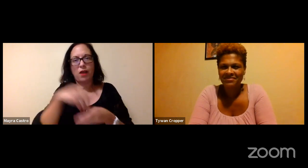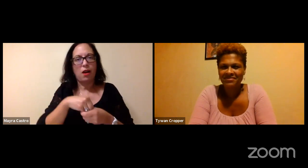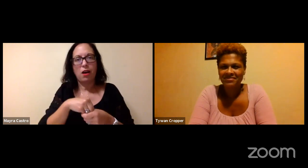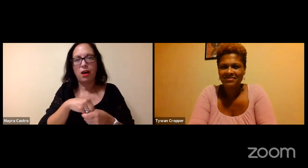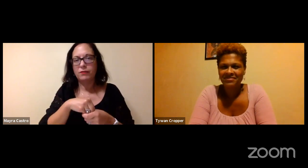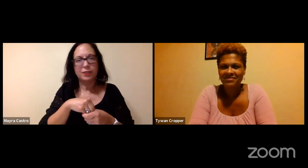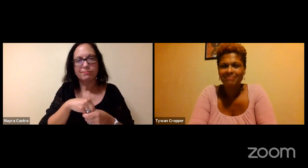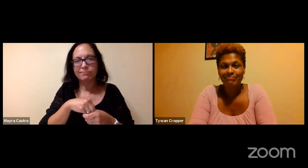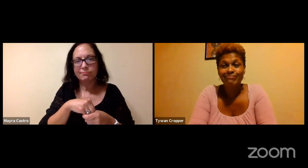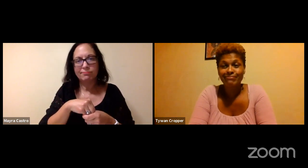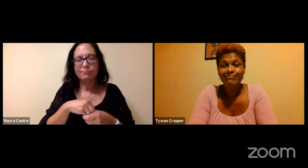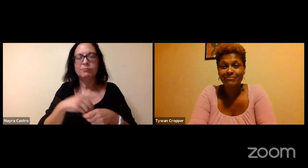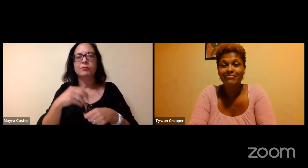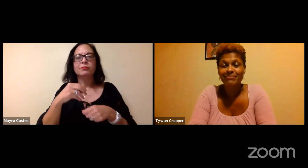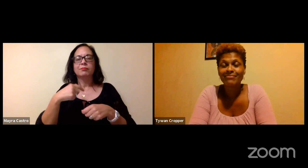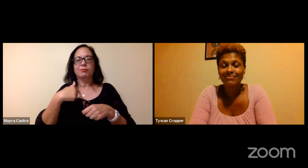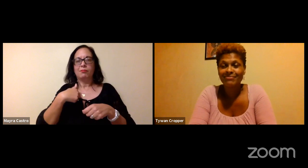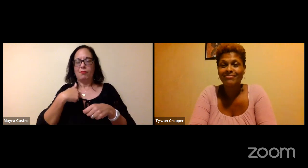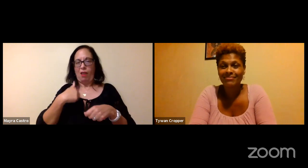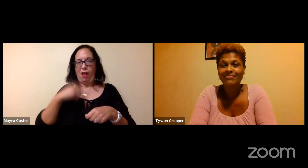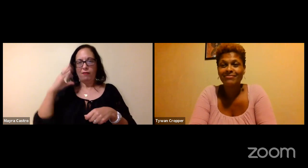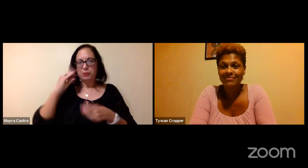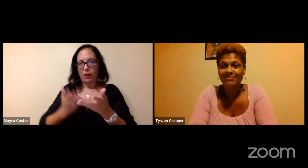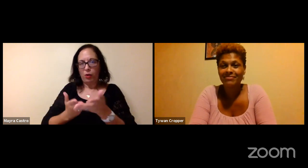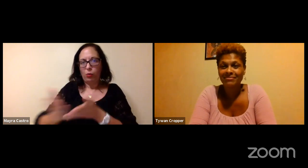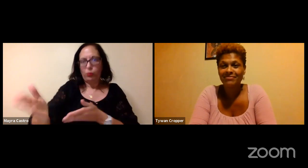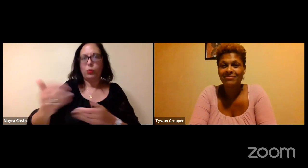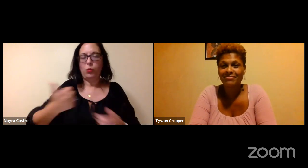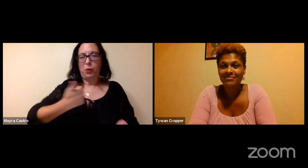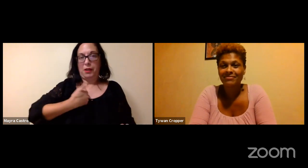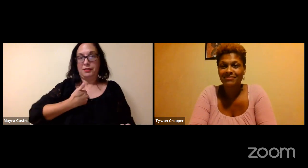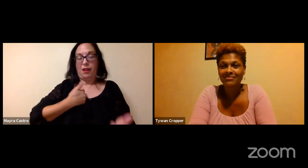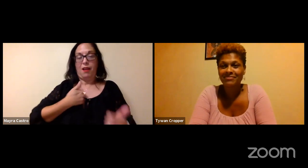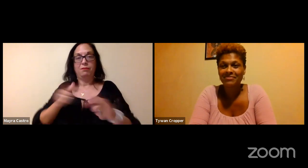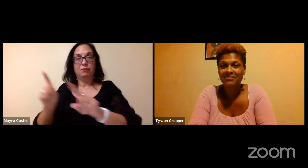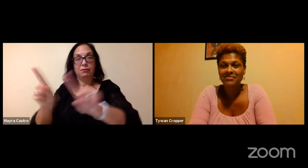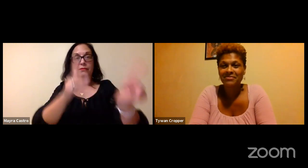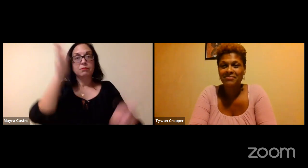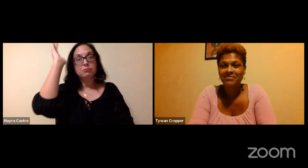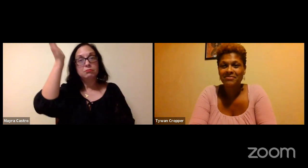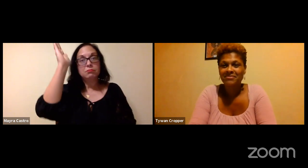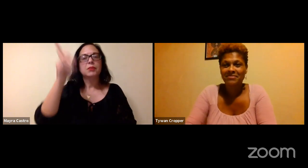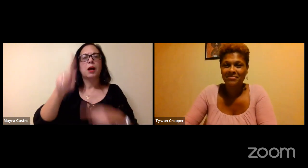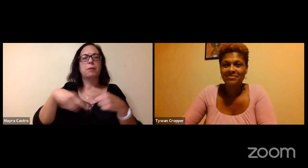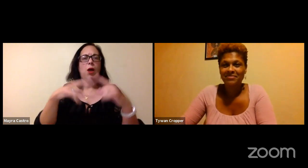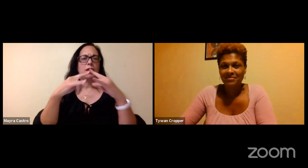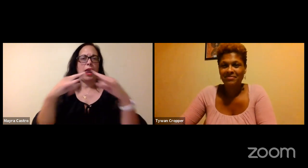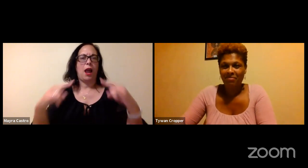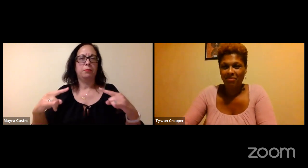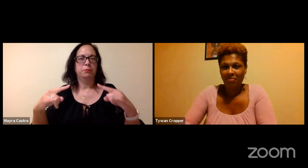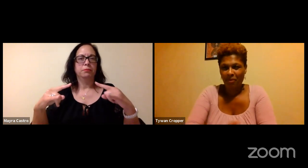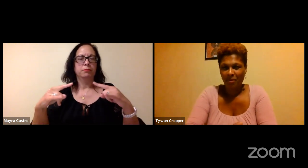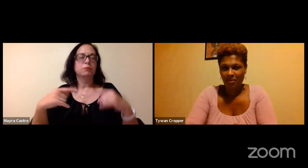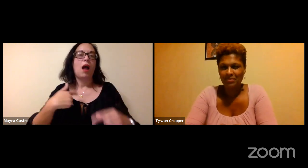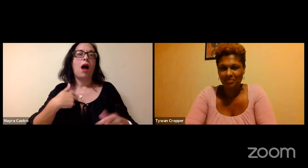I'm concerned about Hispanic parents. They're not currently involved in their children's life.